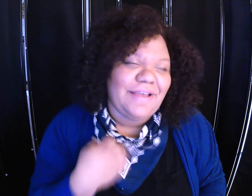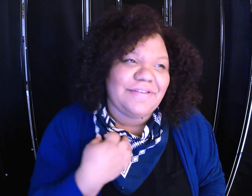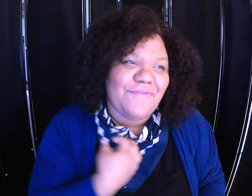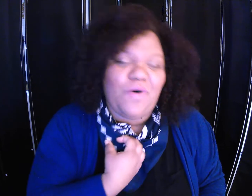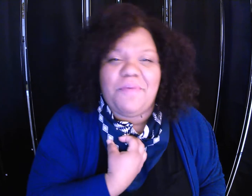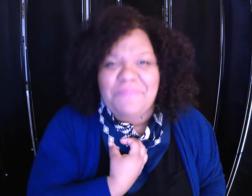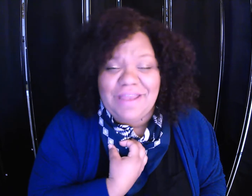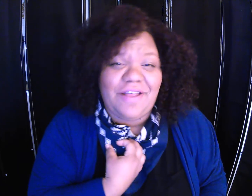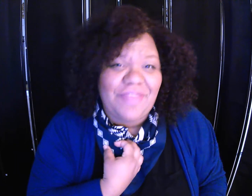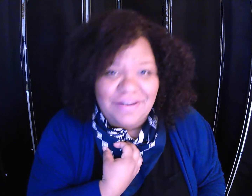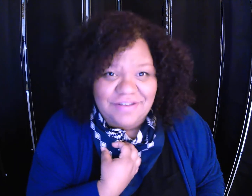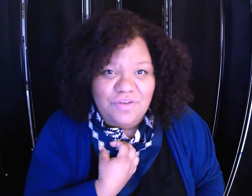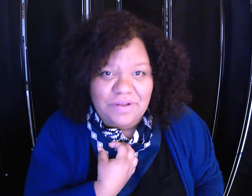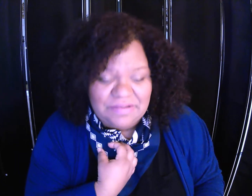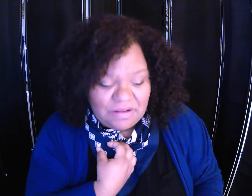a form of being authentic to oneself.